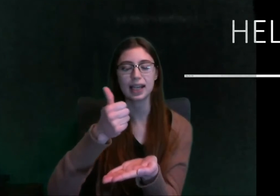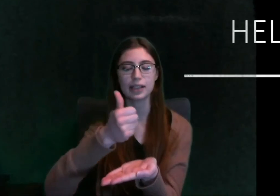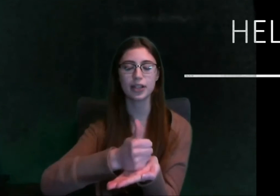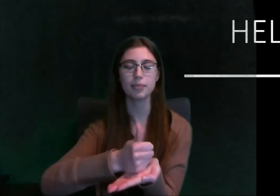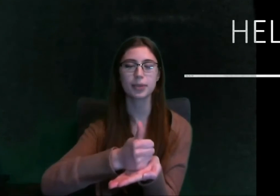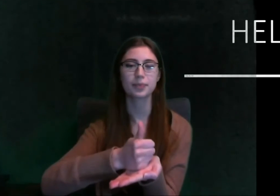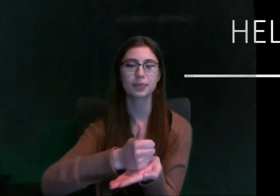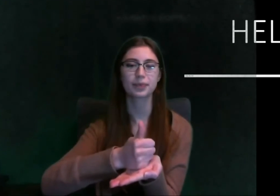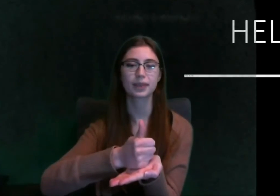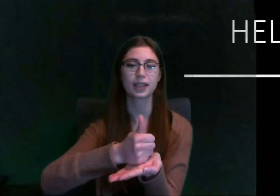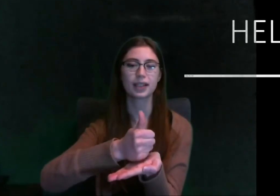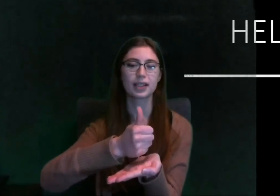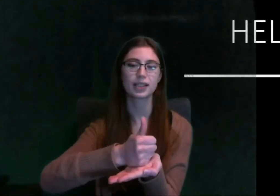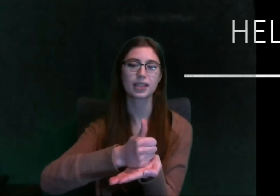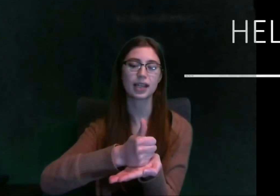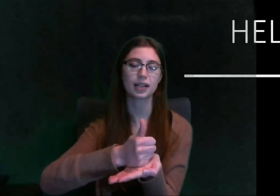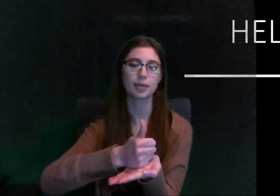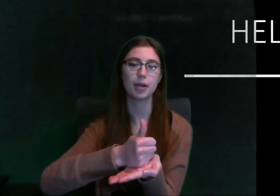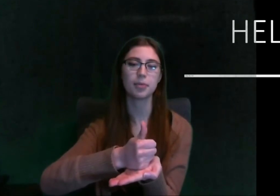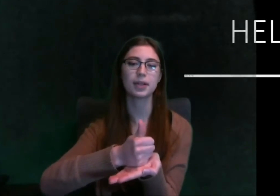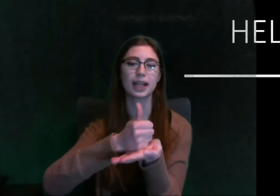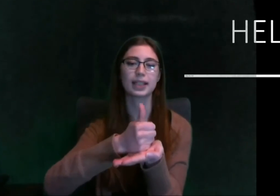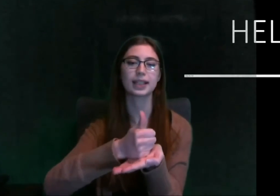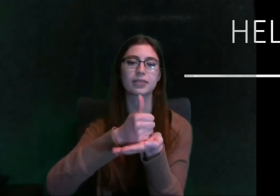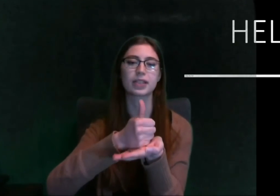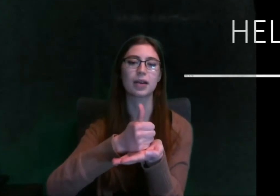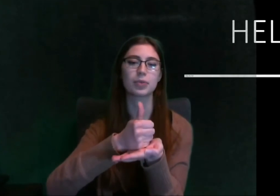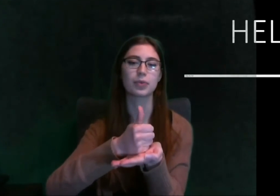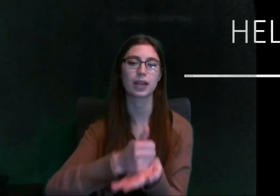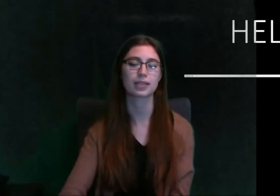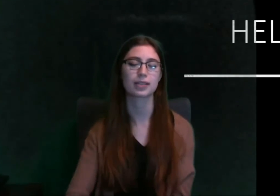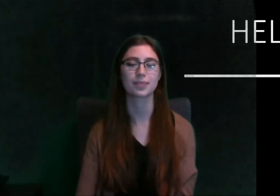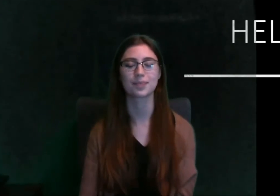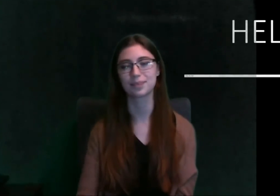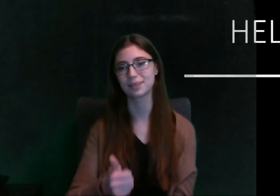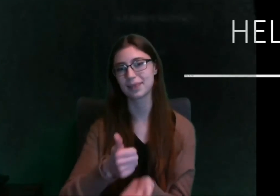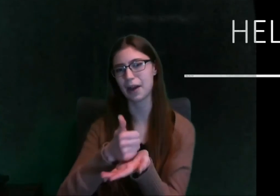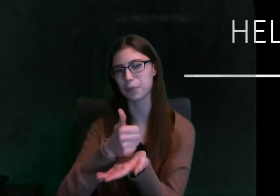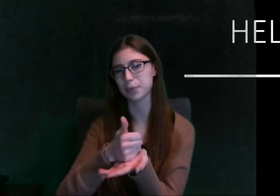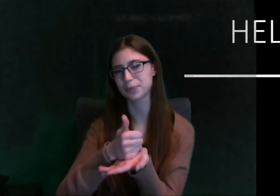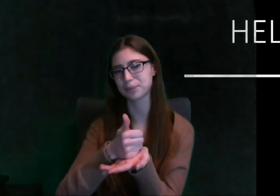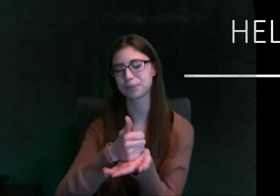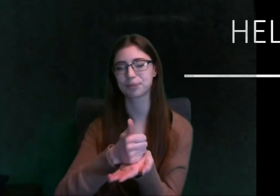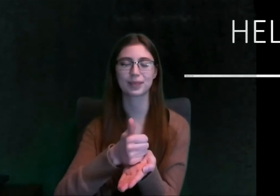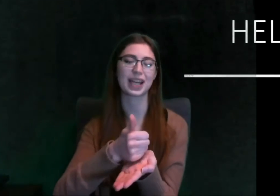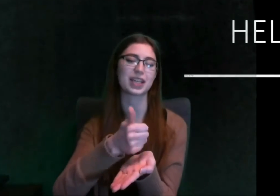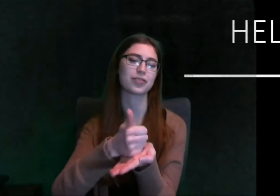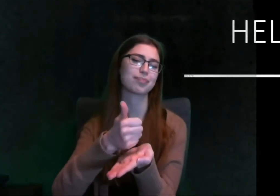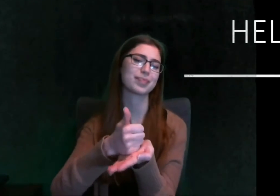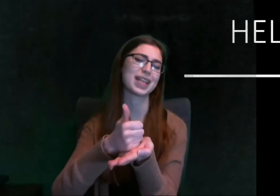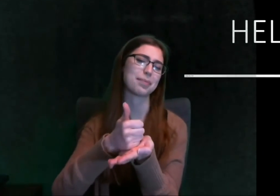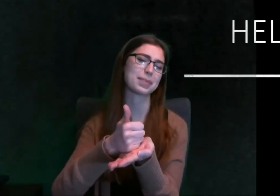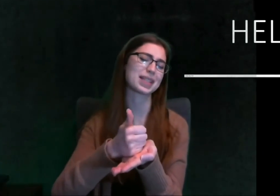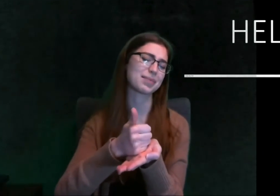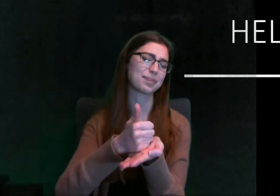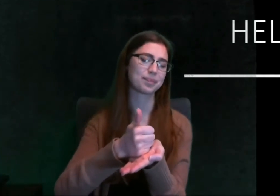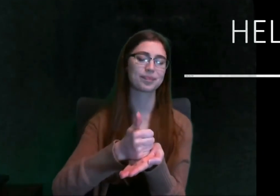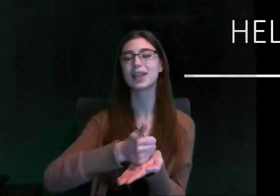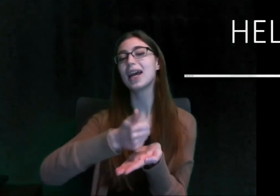handshake. Set it on your palm and lift it up twice. Help. Kind of taps. Help.